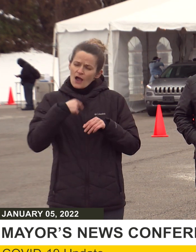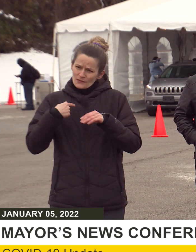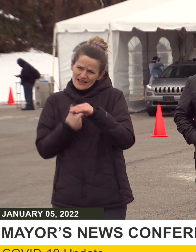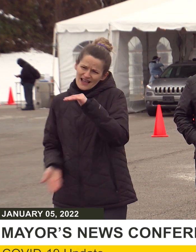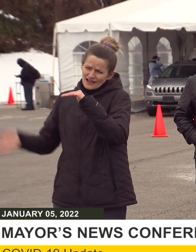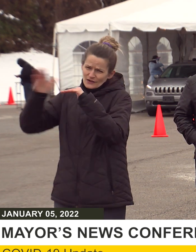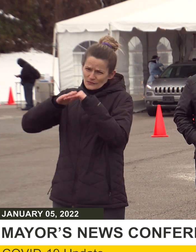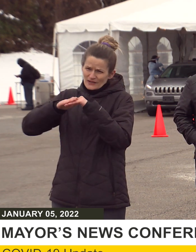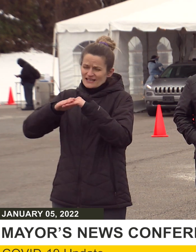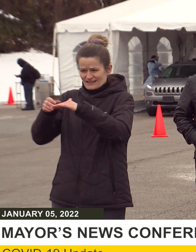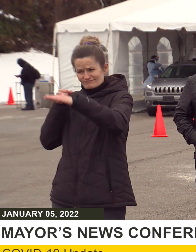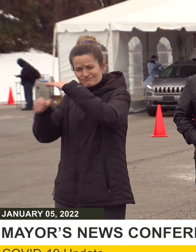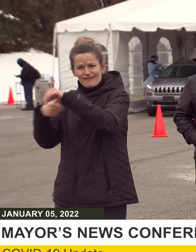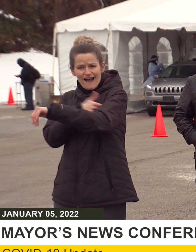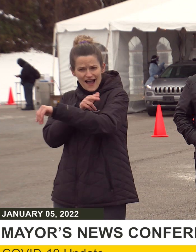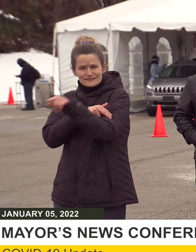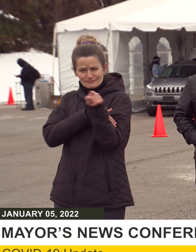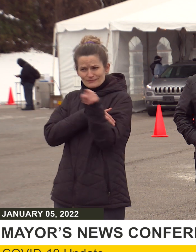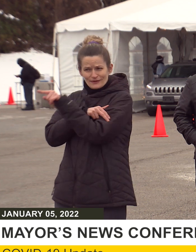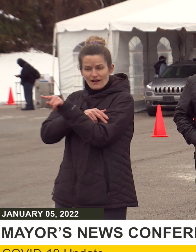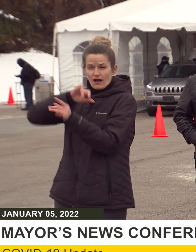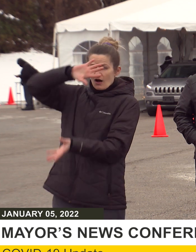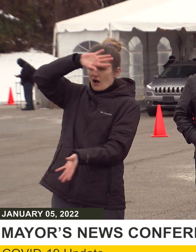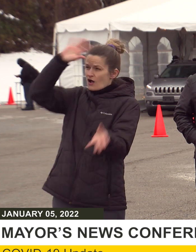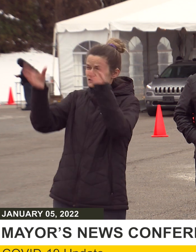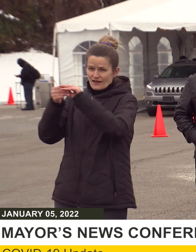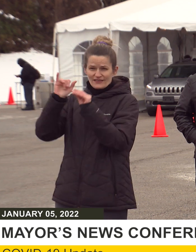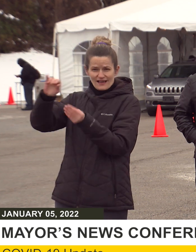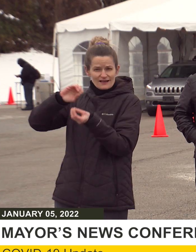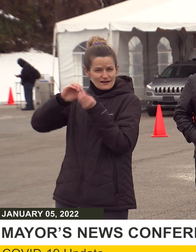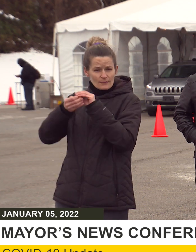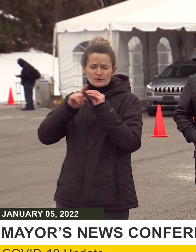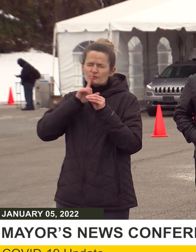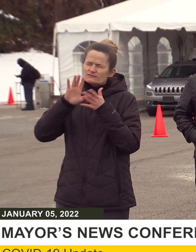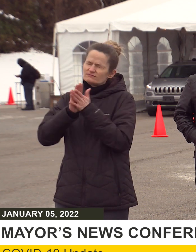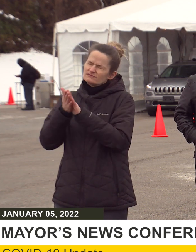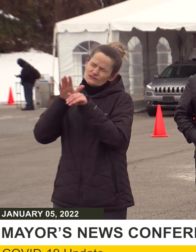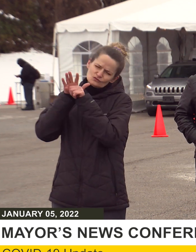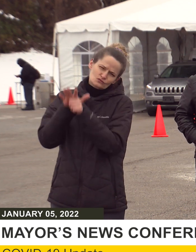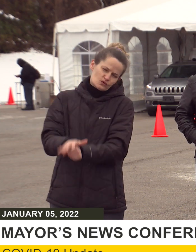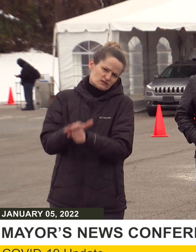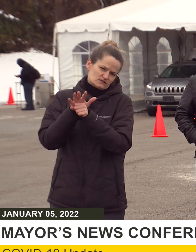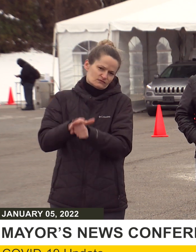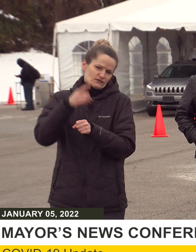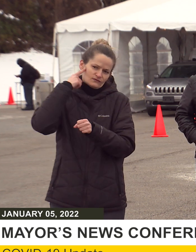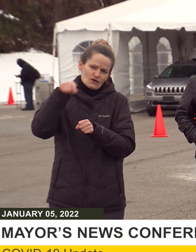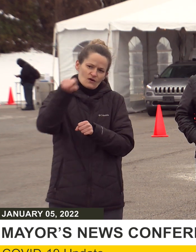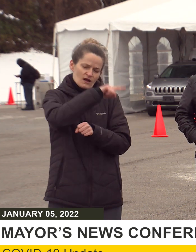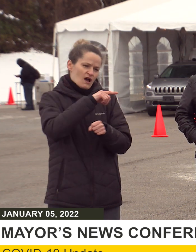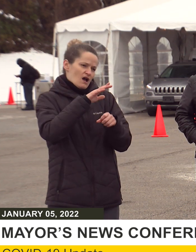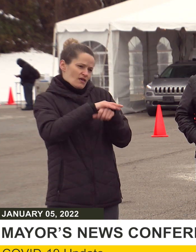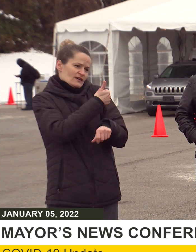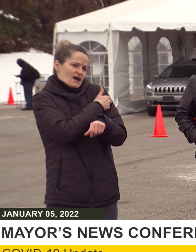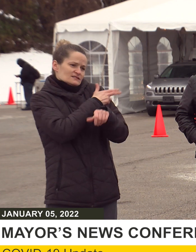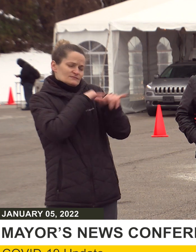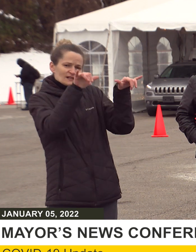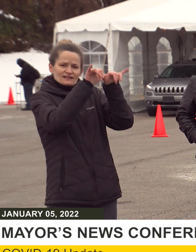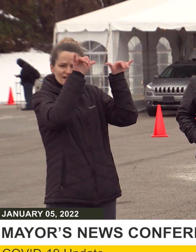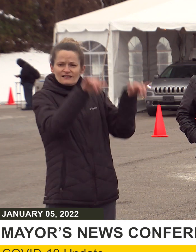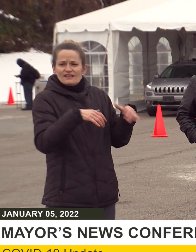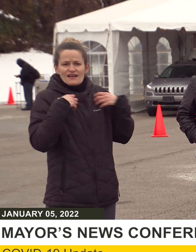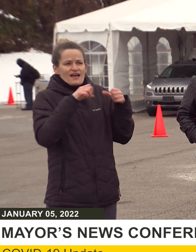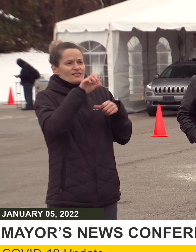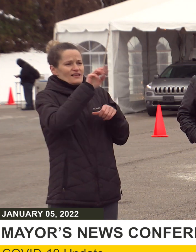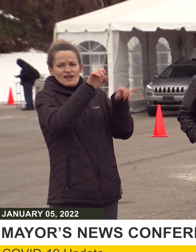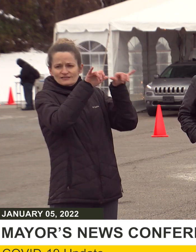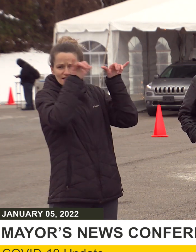our healthcare system. What is also concerning is that as we saturate our healthcare systems with COVID-19 patients, there is less ability